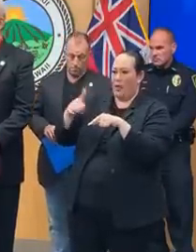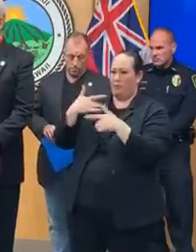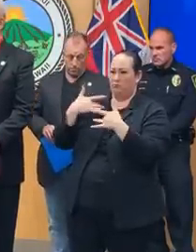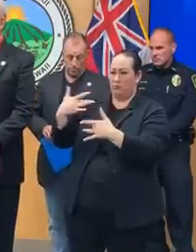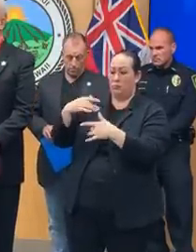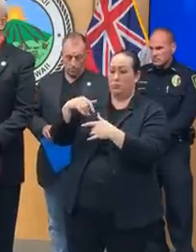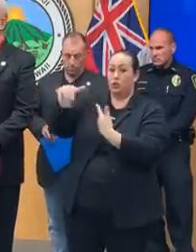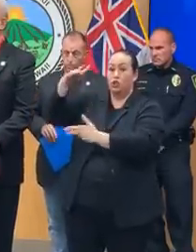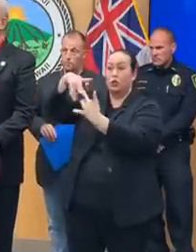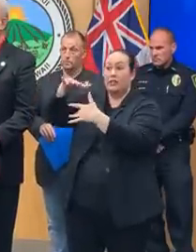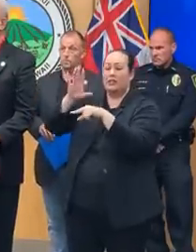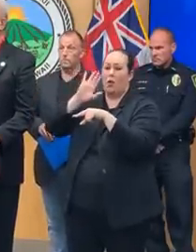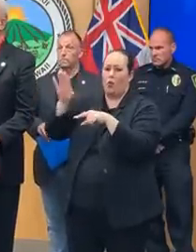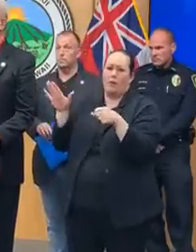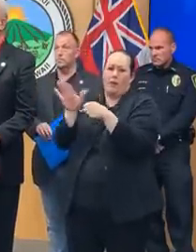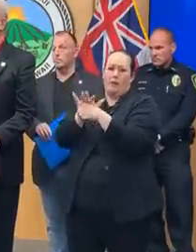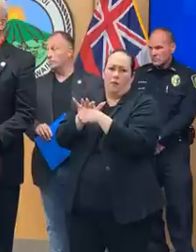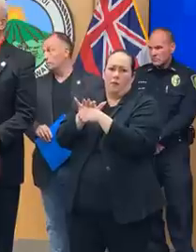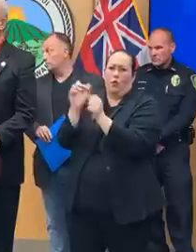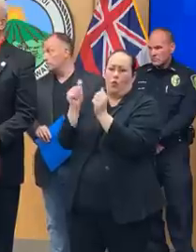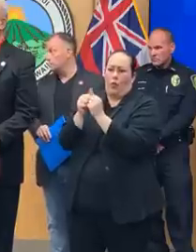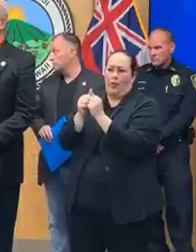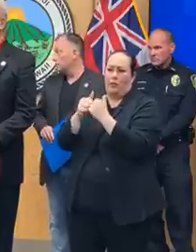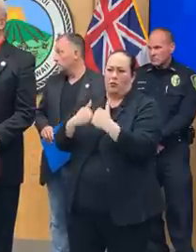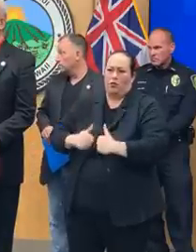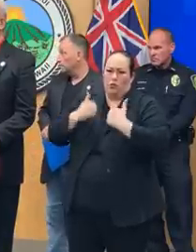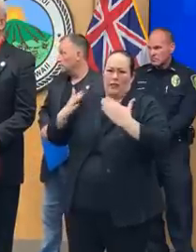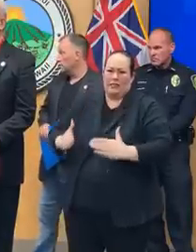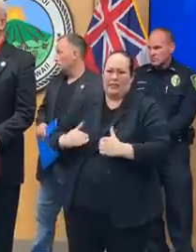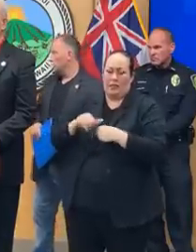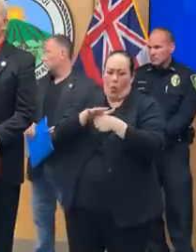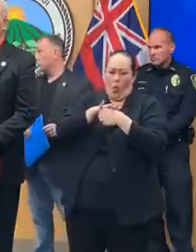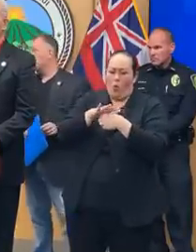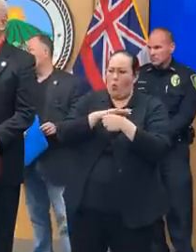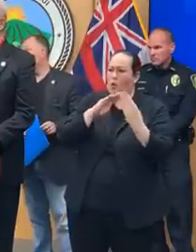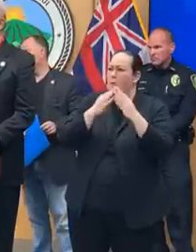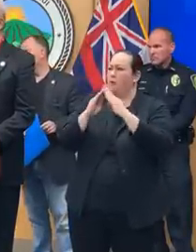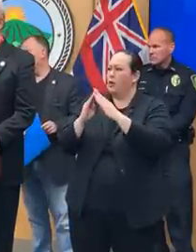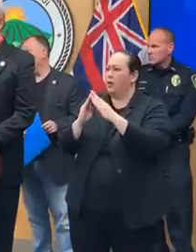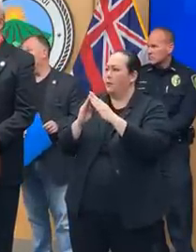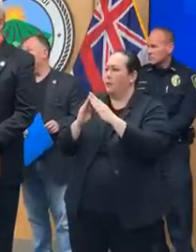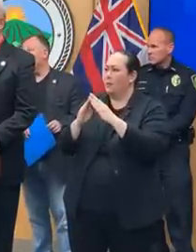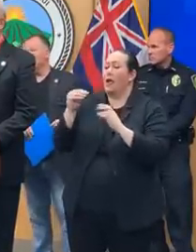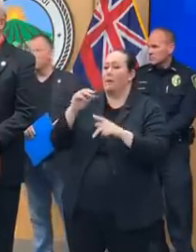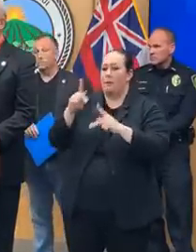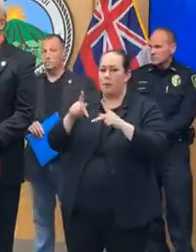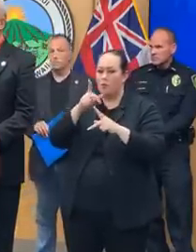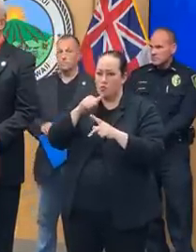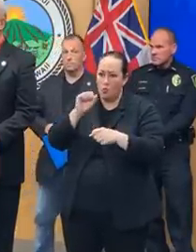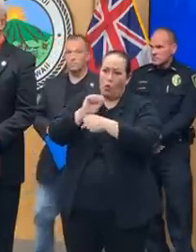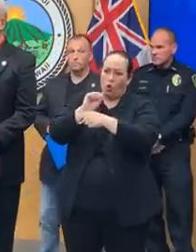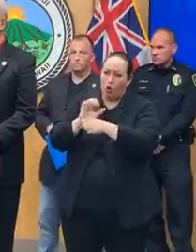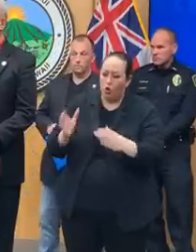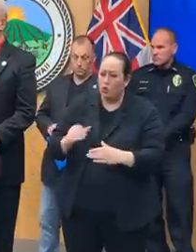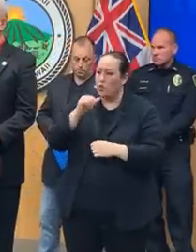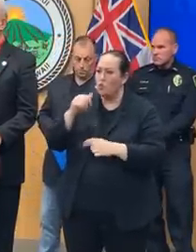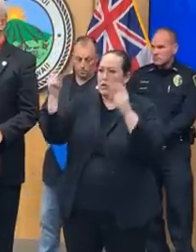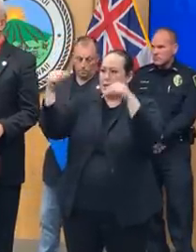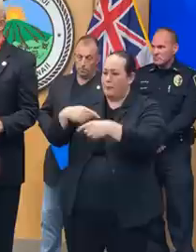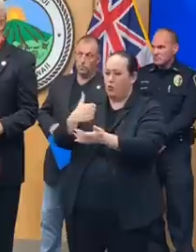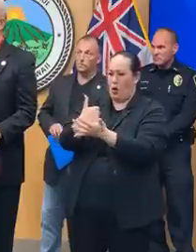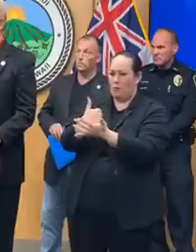fitted by tourists is now going to be filled by not only our local community, but those that have come here to help us, those workers.